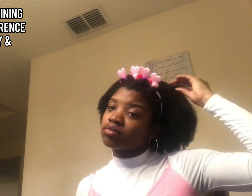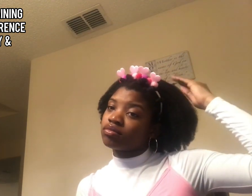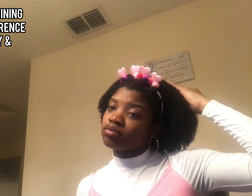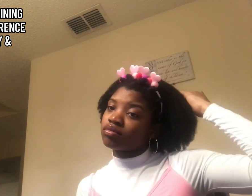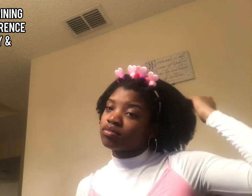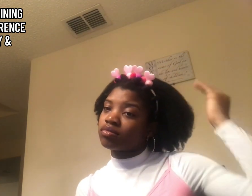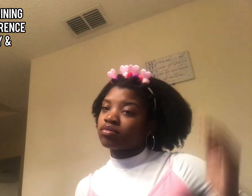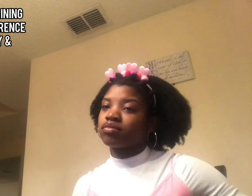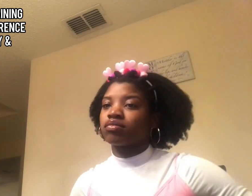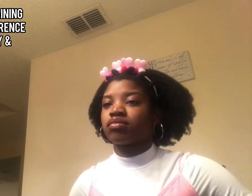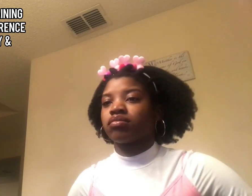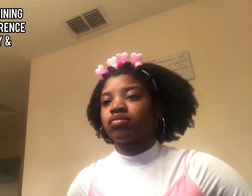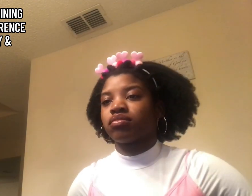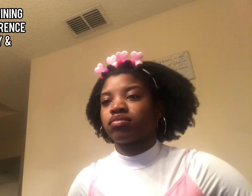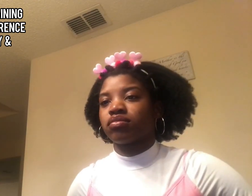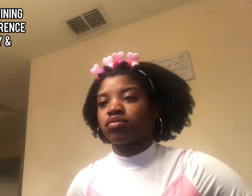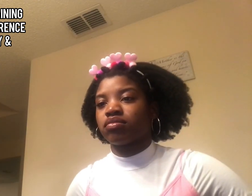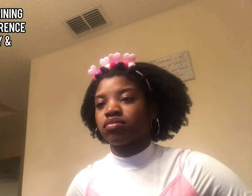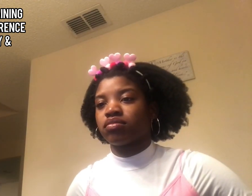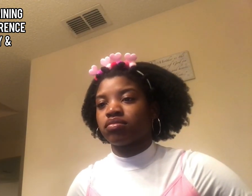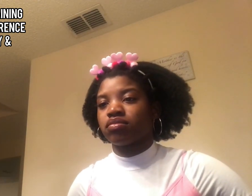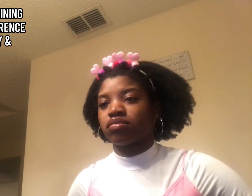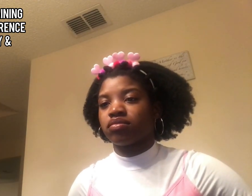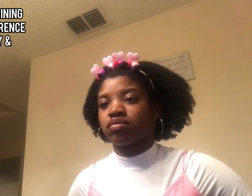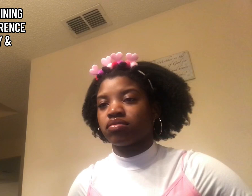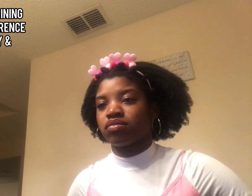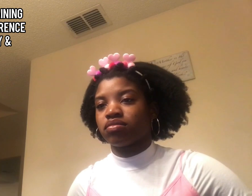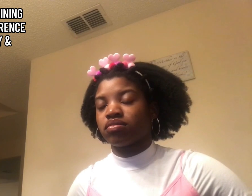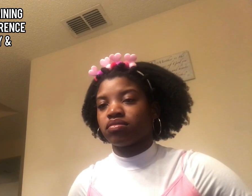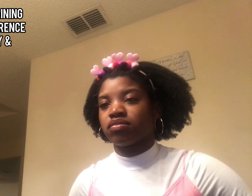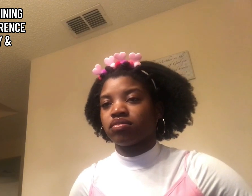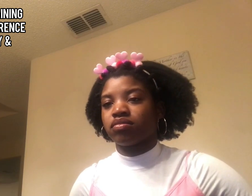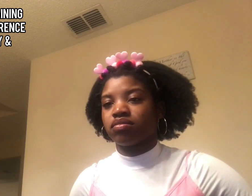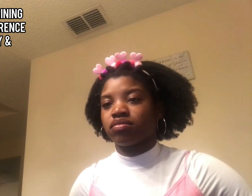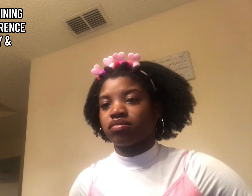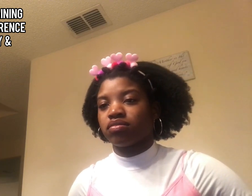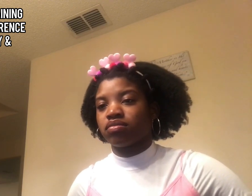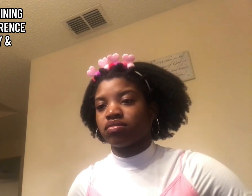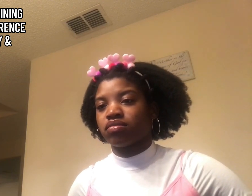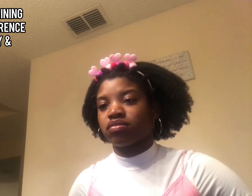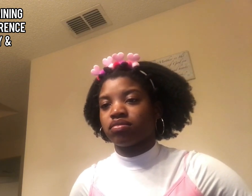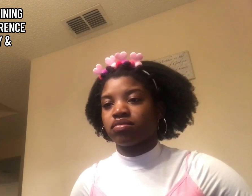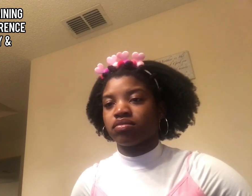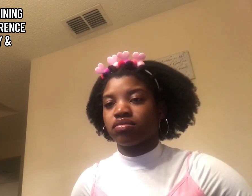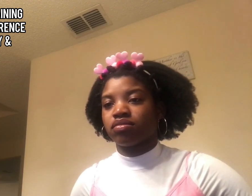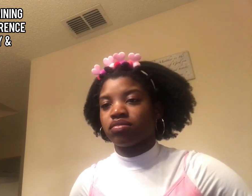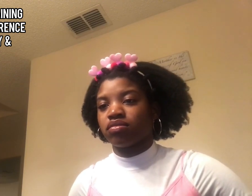yeah based on facial expression or lip reading and if they want to be more clear the time